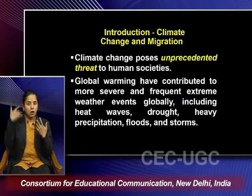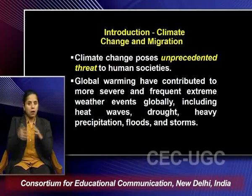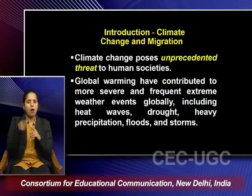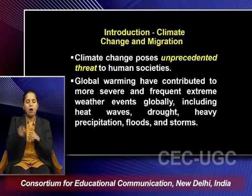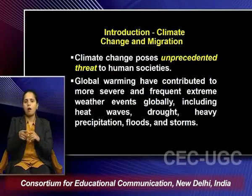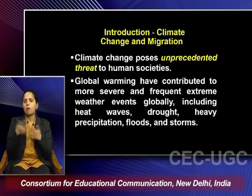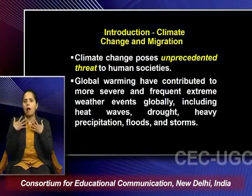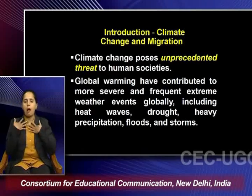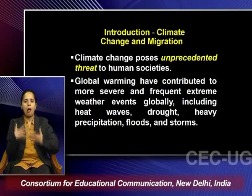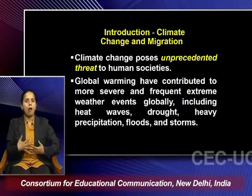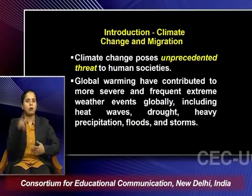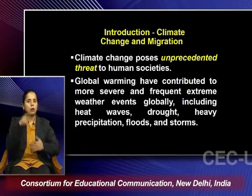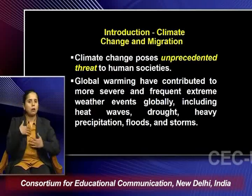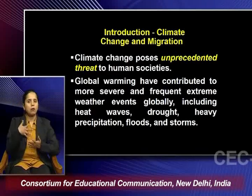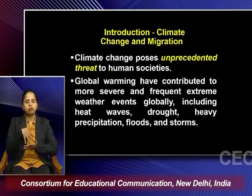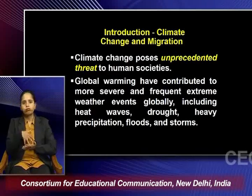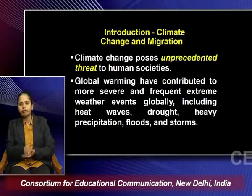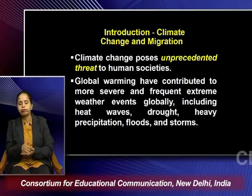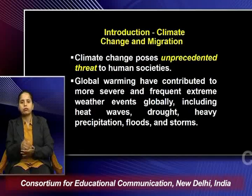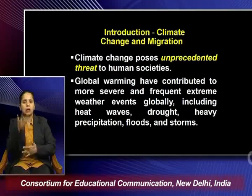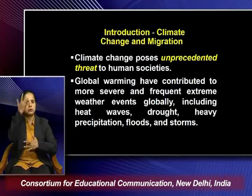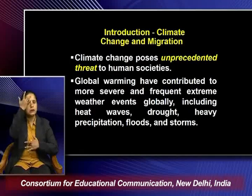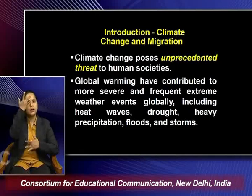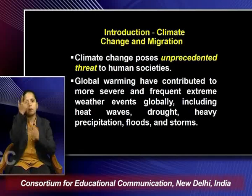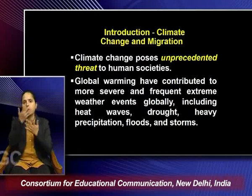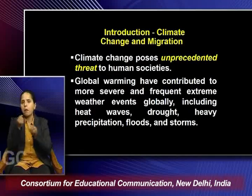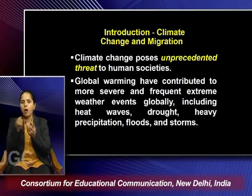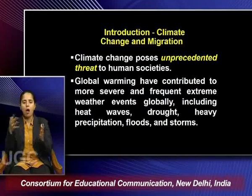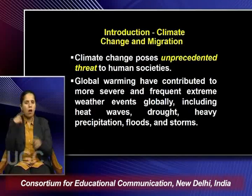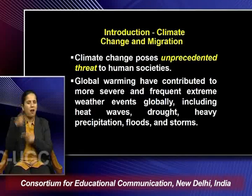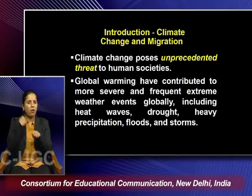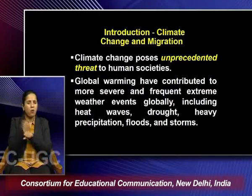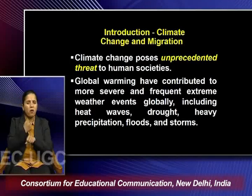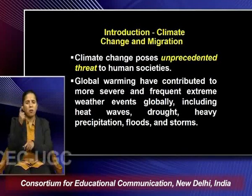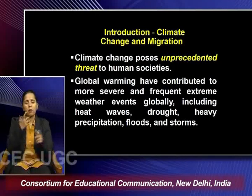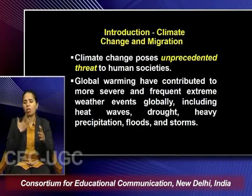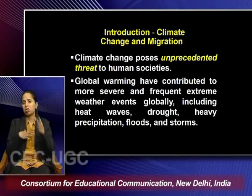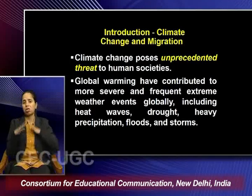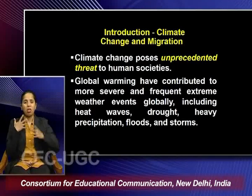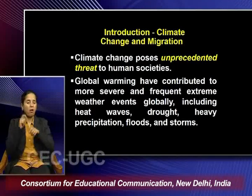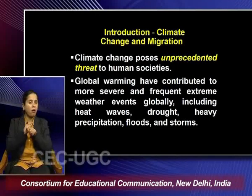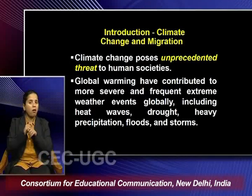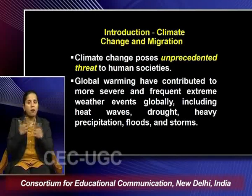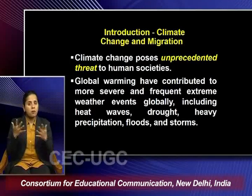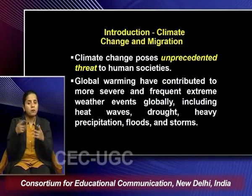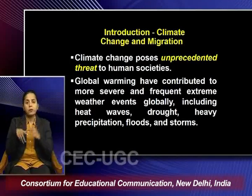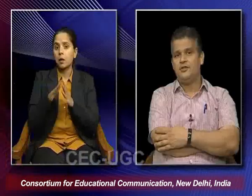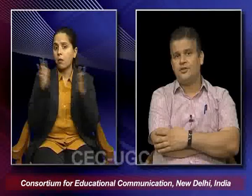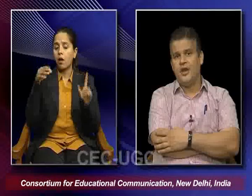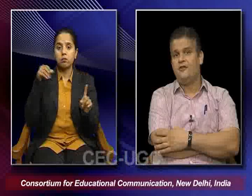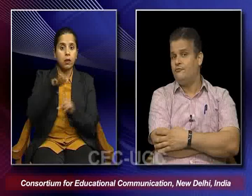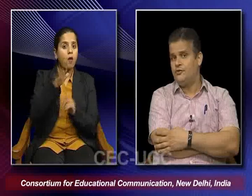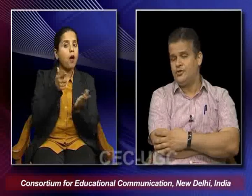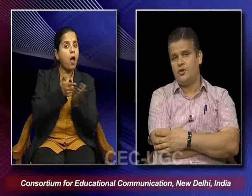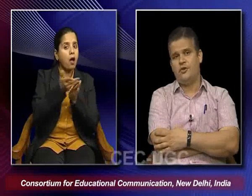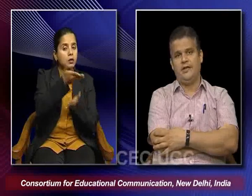on the health of people, on their productivity, on day-to-day activity. It also has a huge implication on agriculture